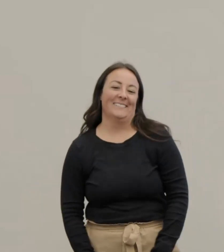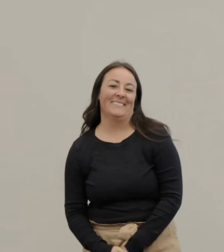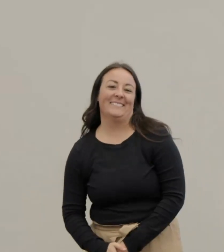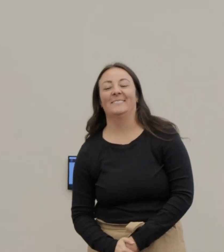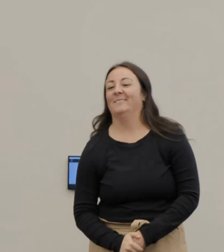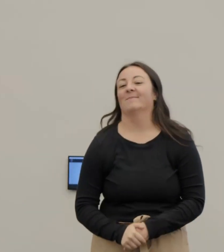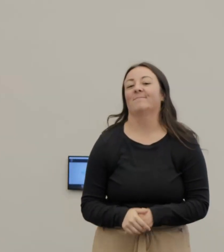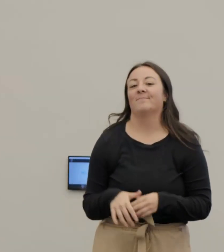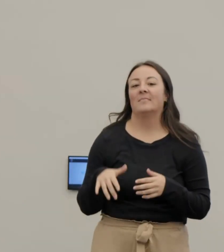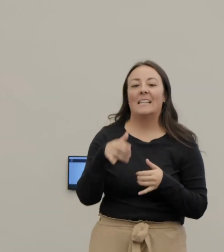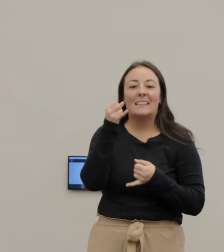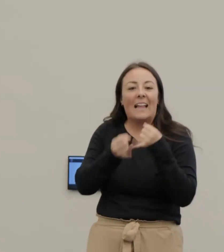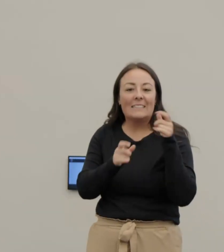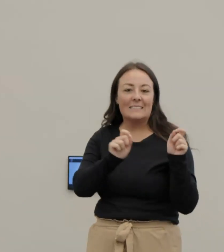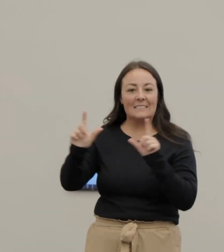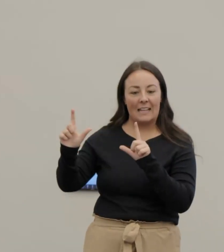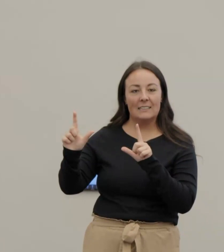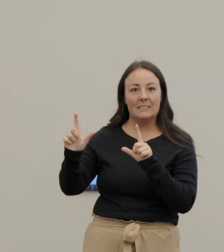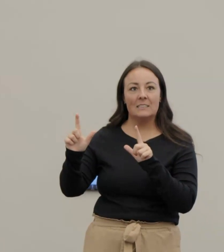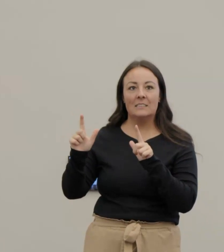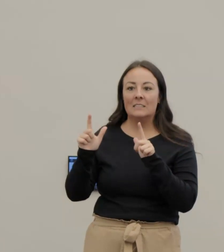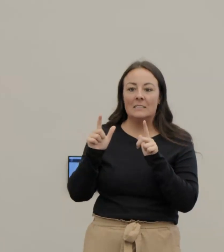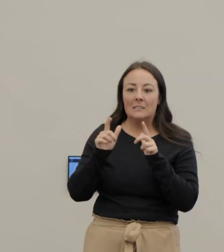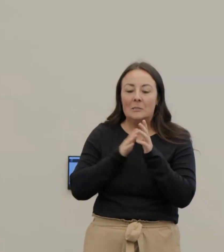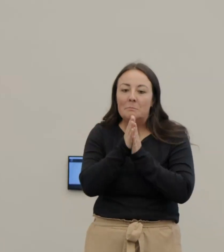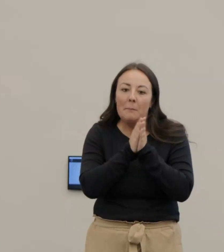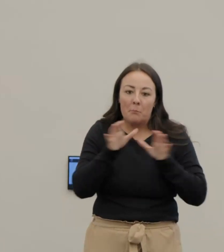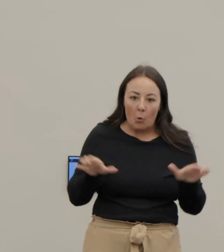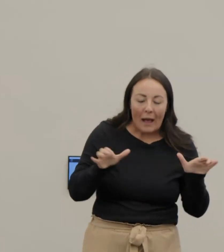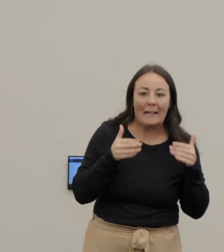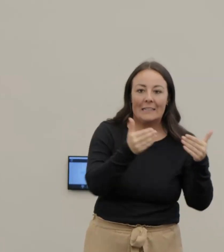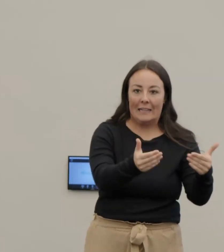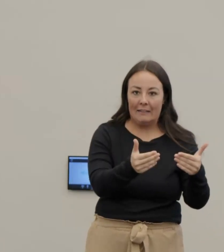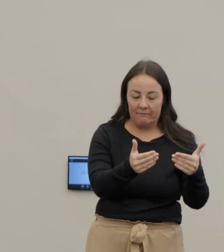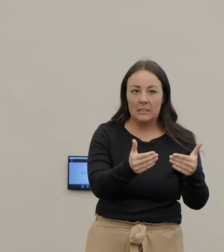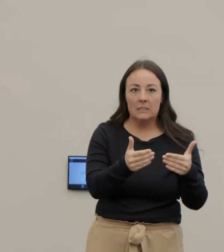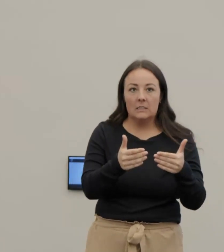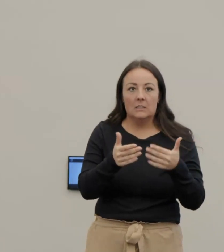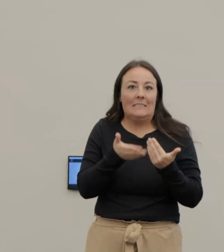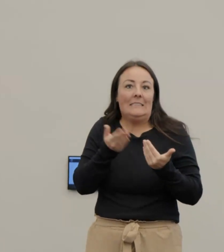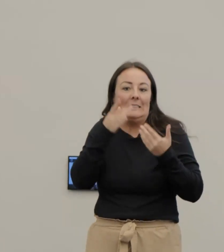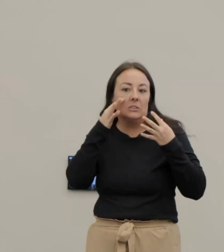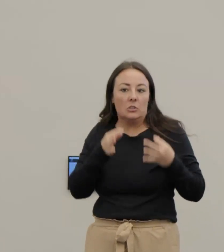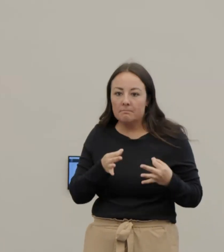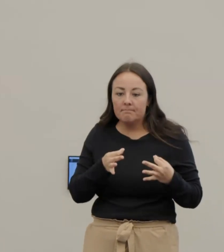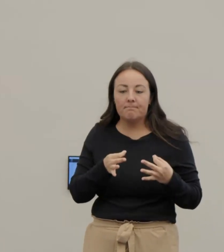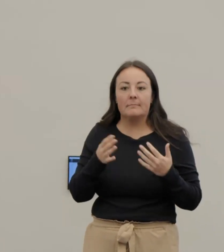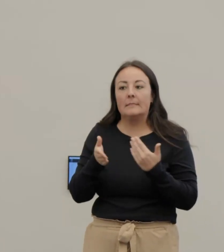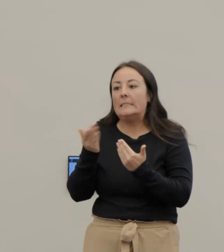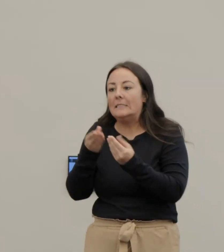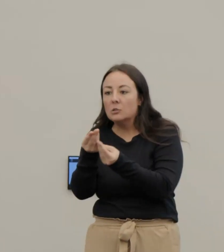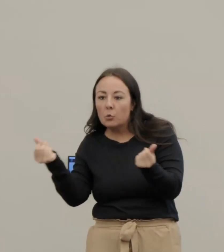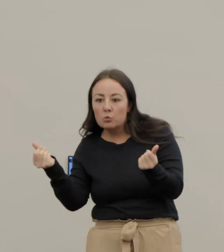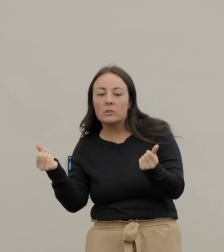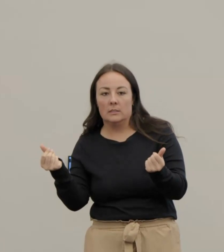So last slide, be proactive, educate your teams, choose some easy answers, easy solutions in each one of those